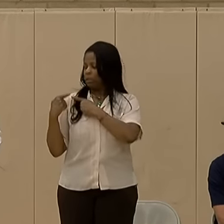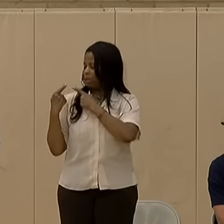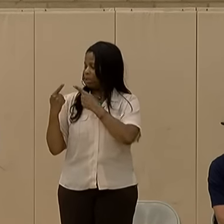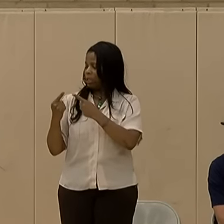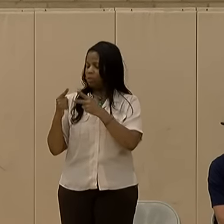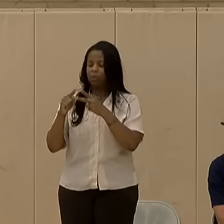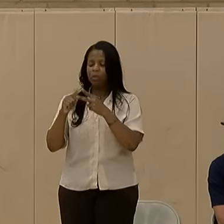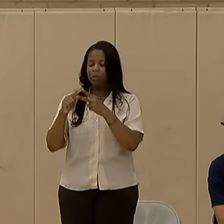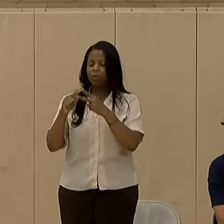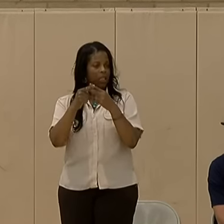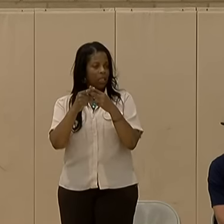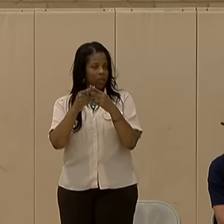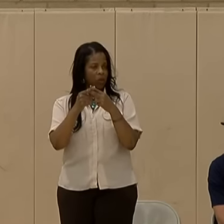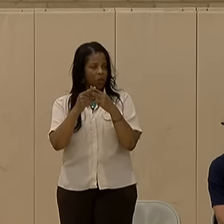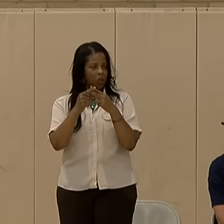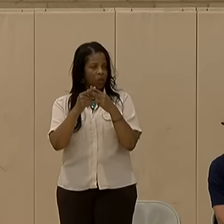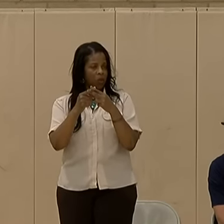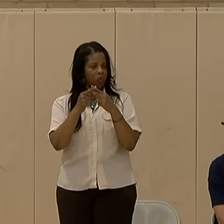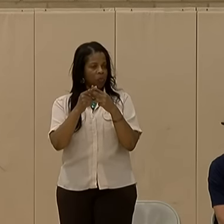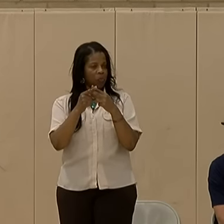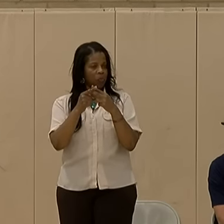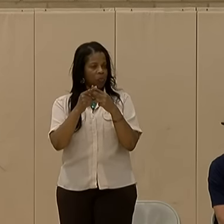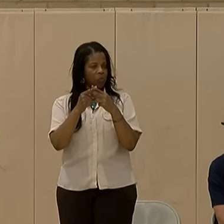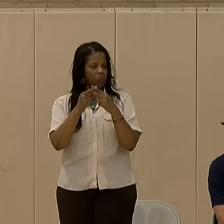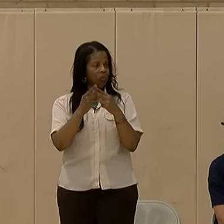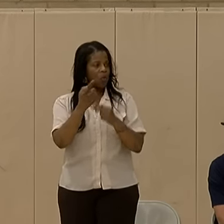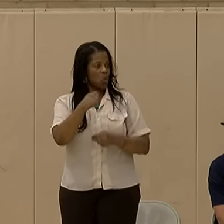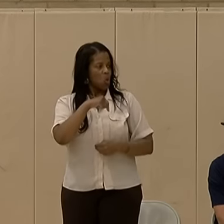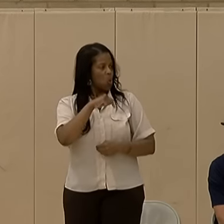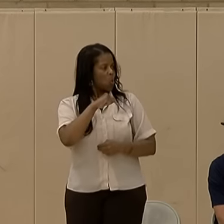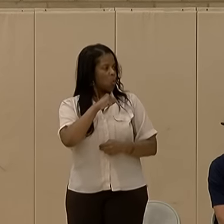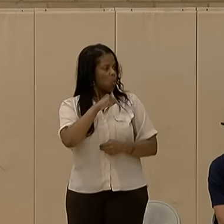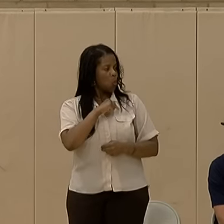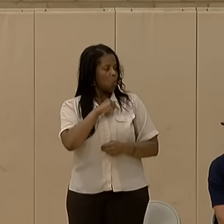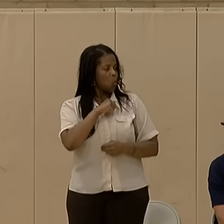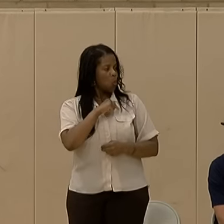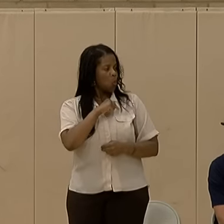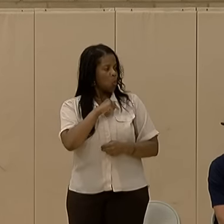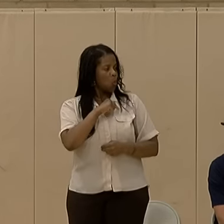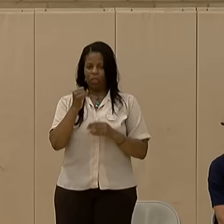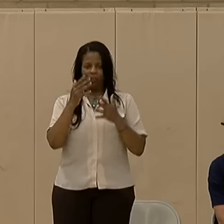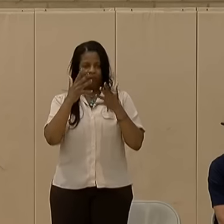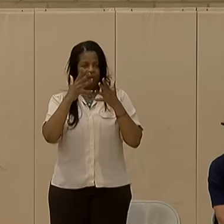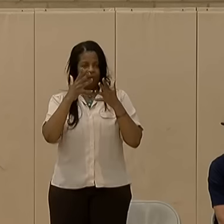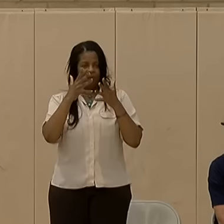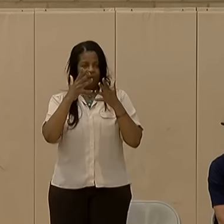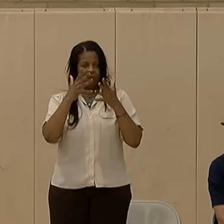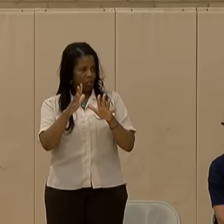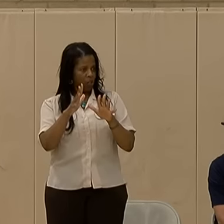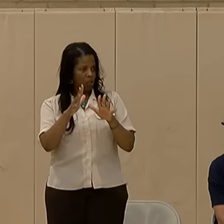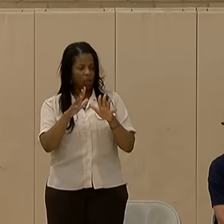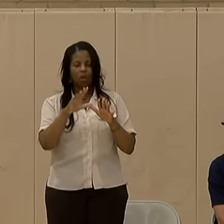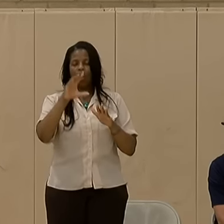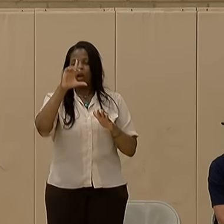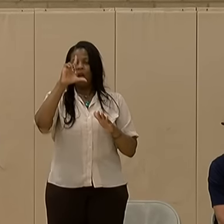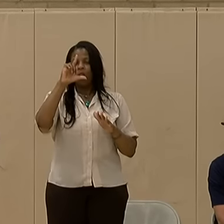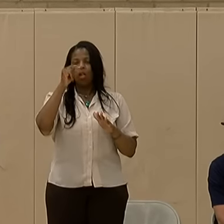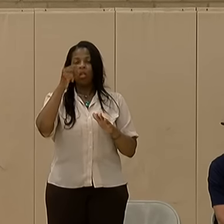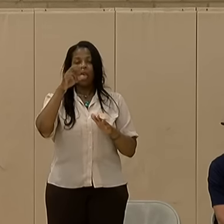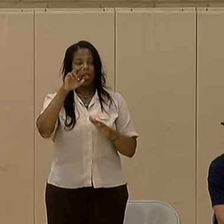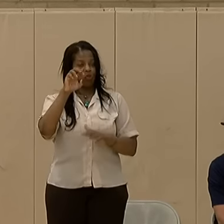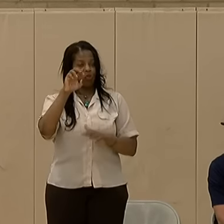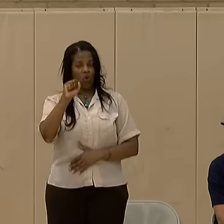to speed as to where we're at. We just concluded precautionary evacuations in the Landers Meadows